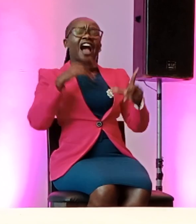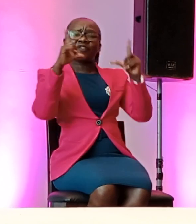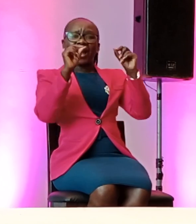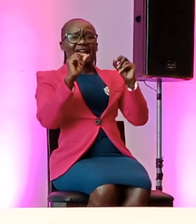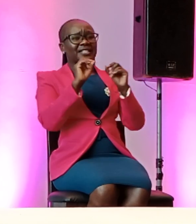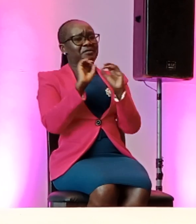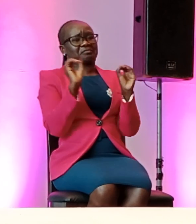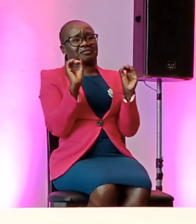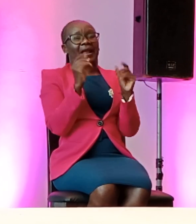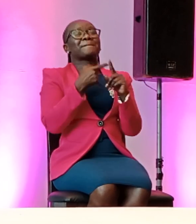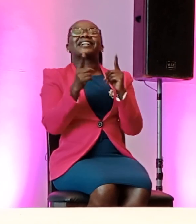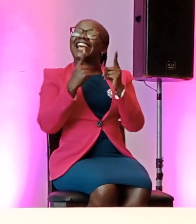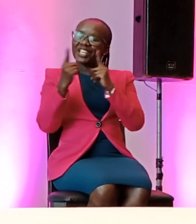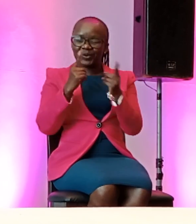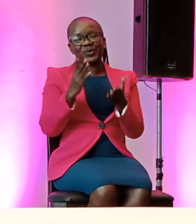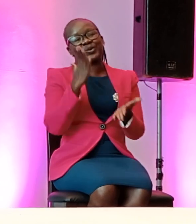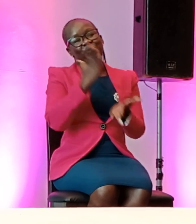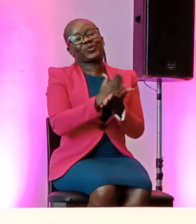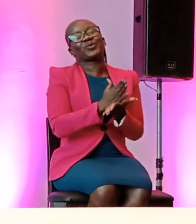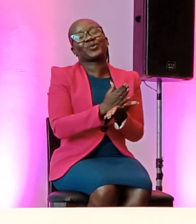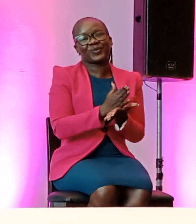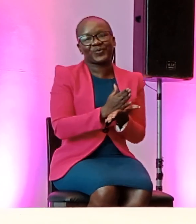talk.